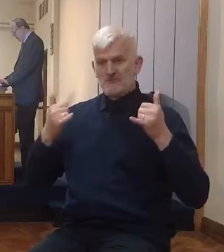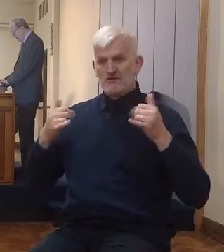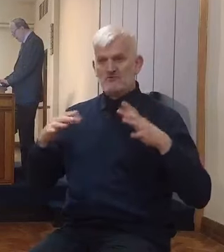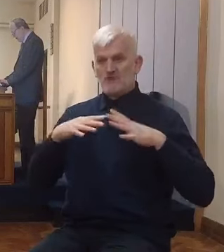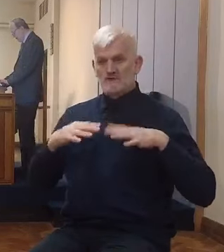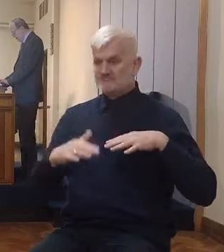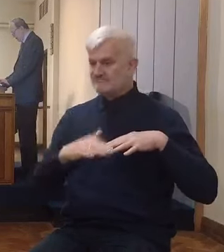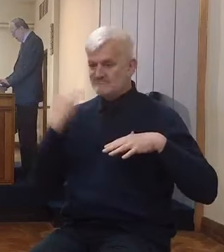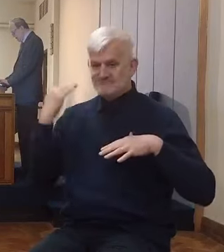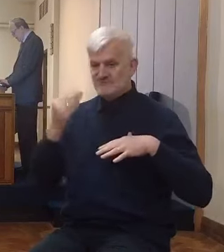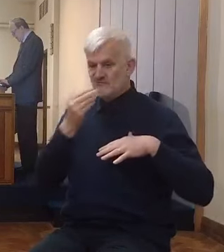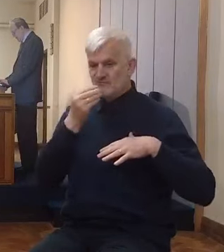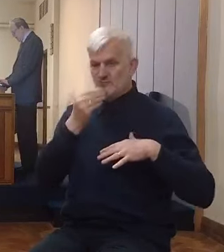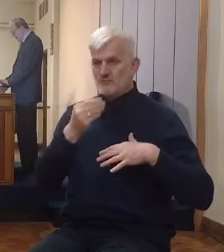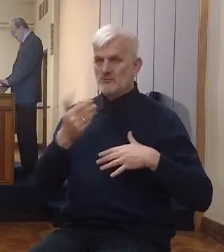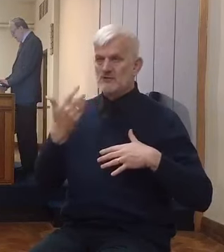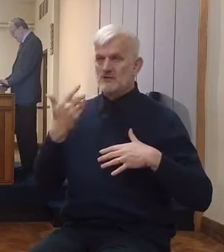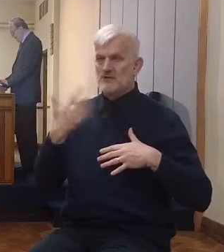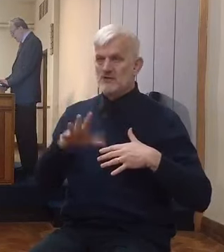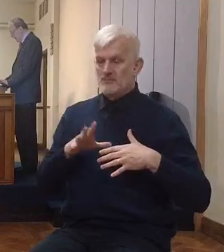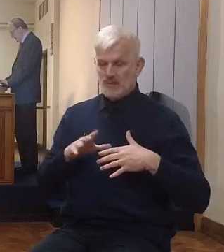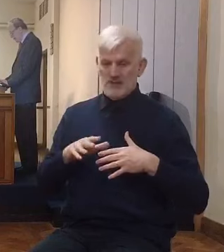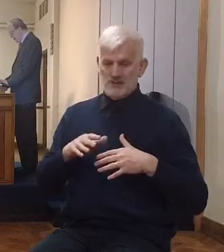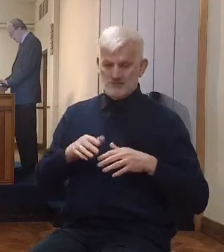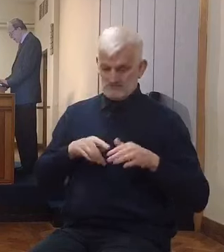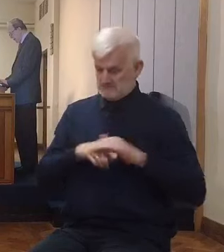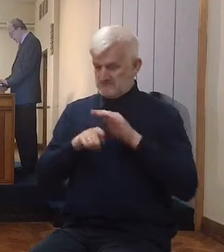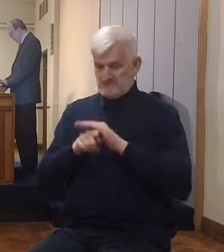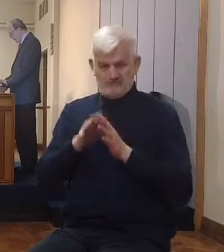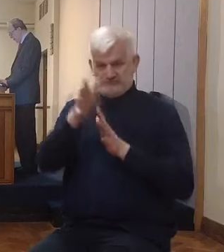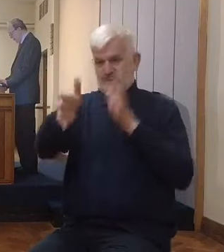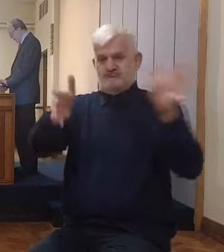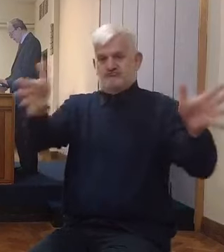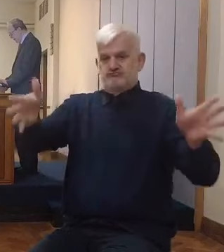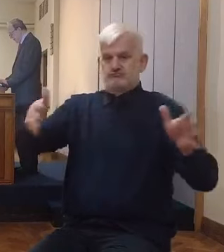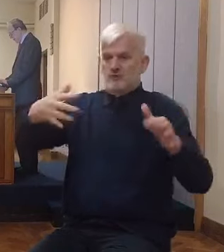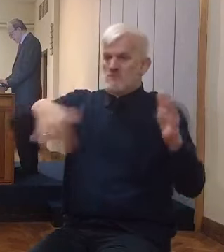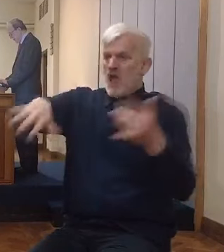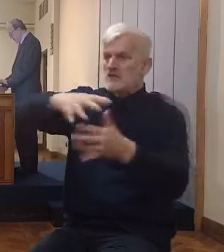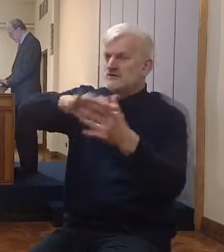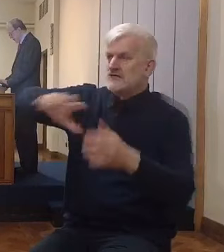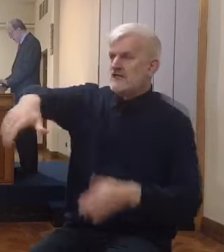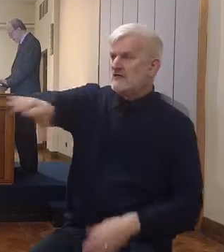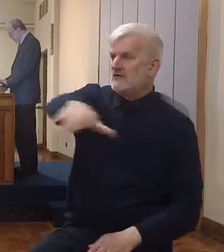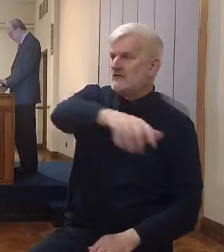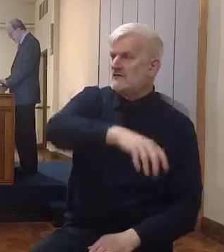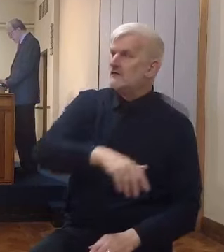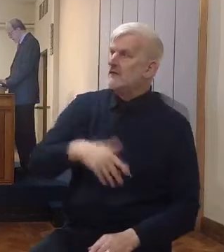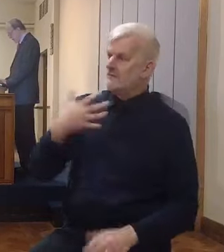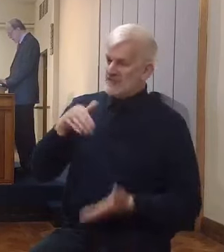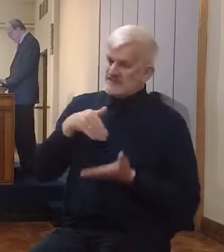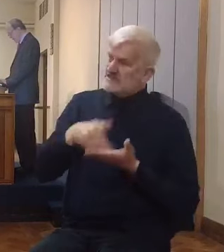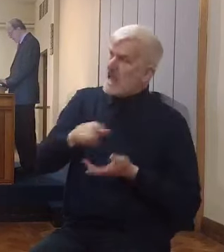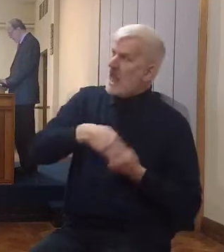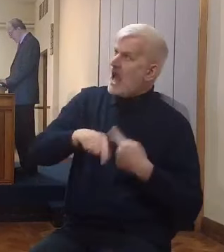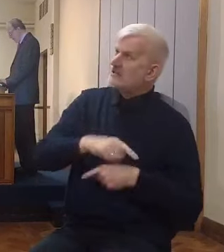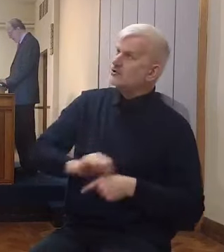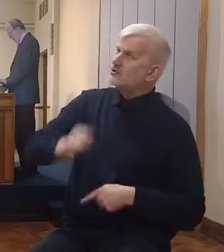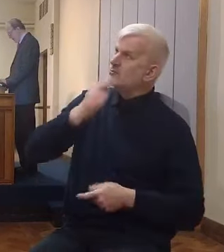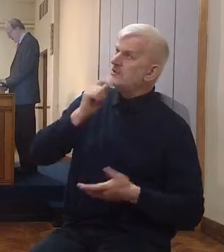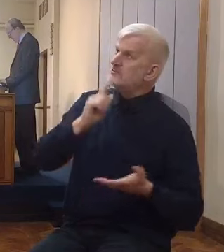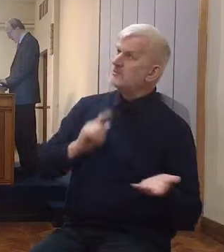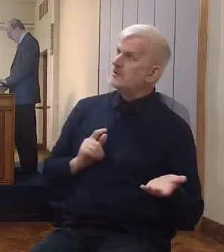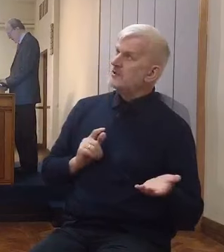us among the heathen. Thou sellest thy people for naught, and dost not increase thy wealth by